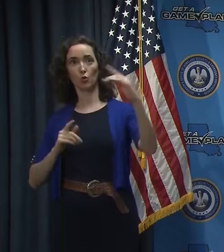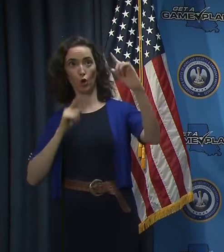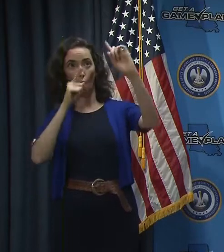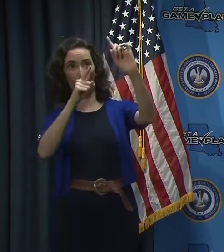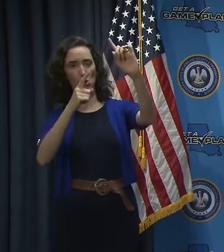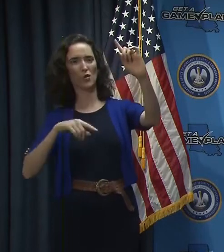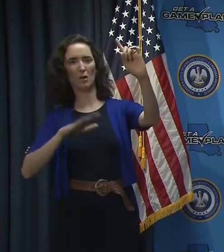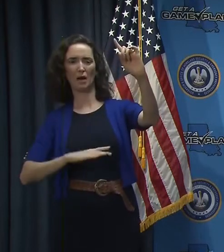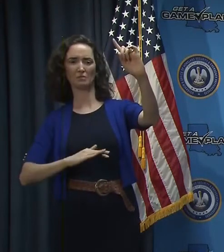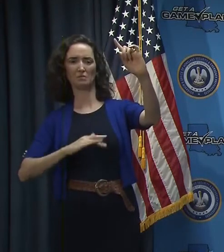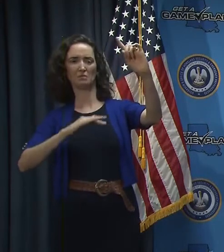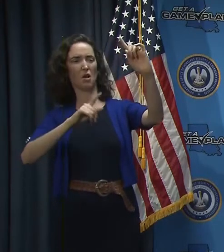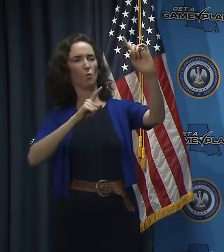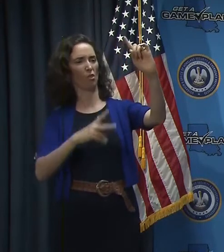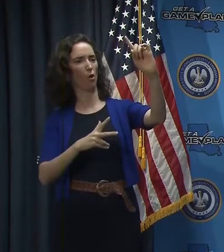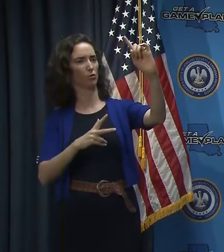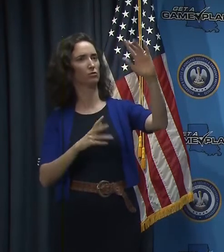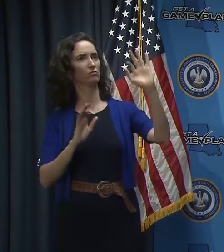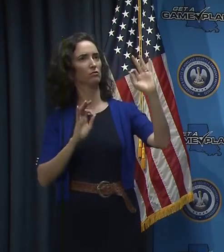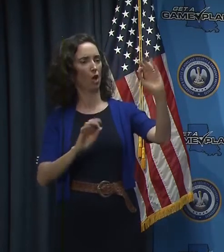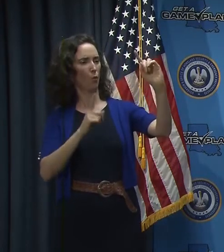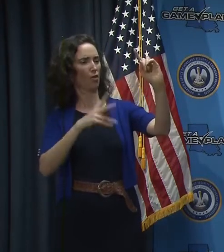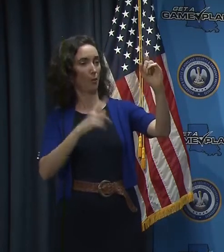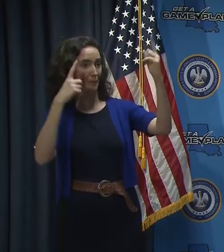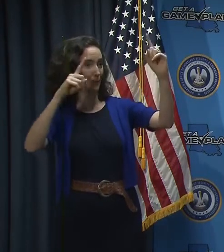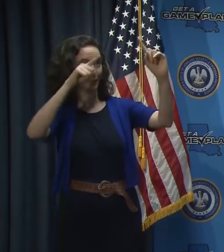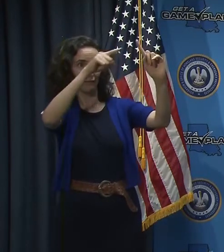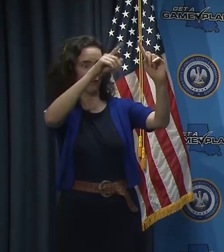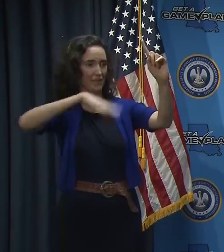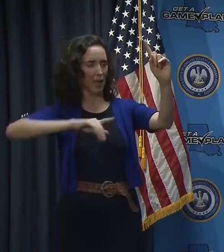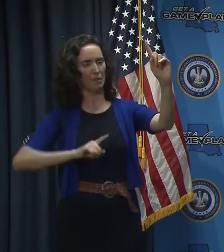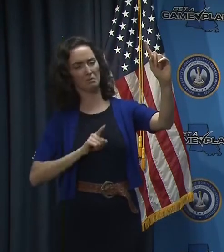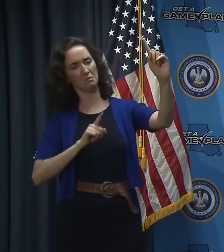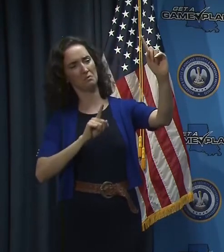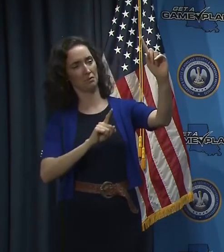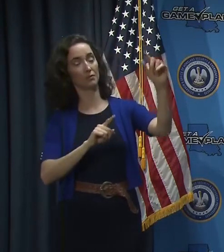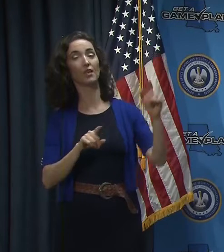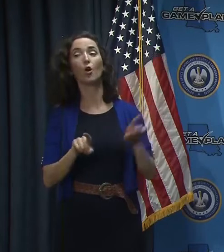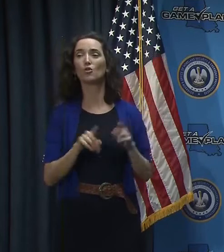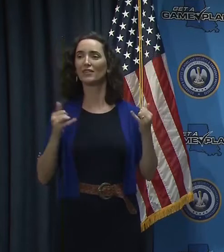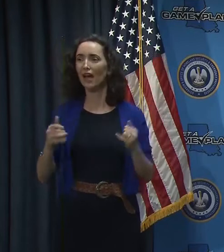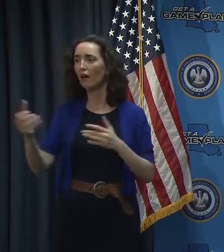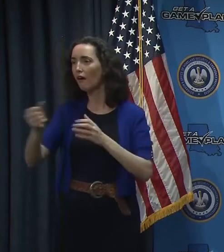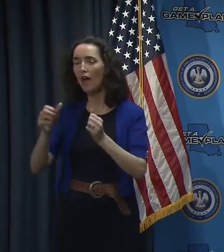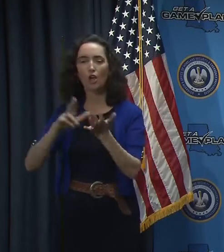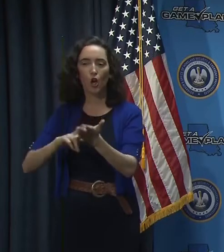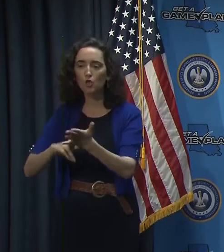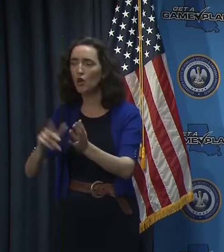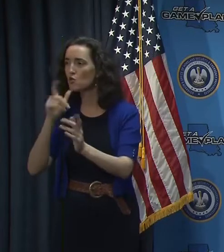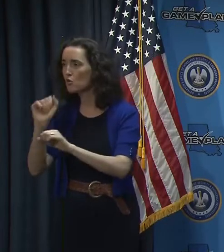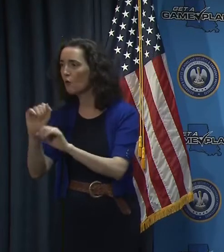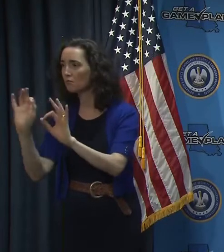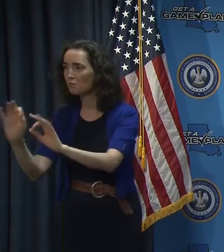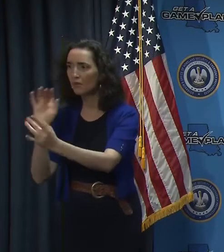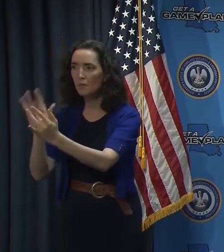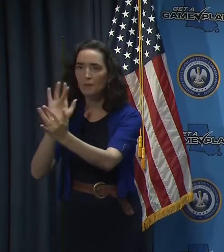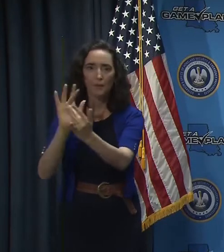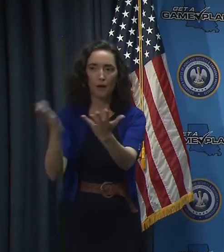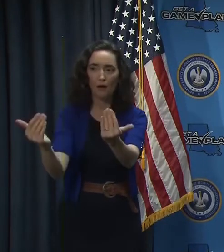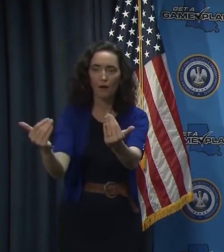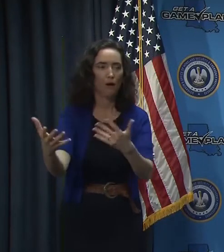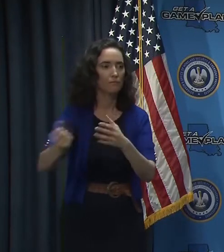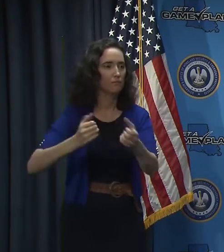time. In the meantime, we're working hard to get even more of those contracts and individuals on board because we'd like to be even